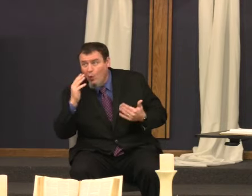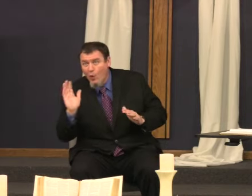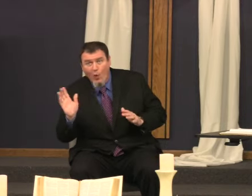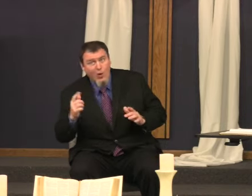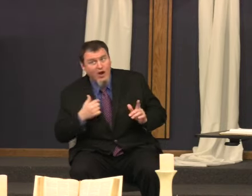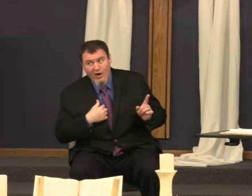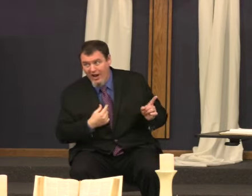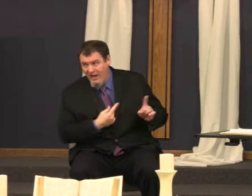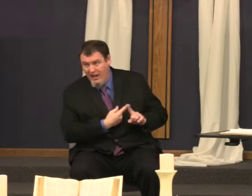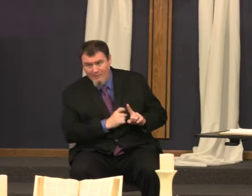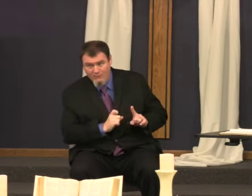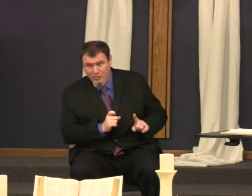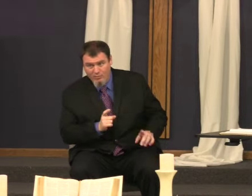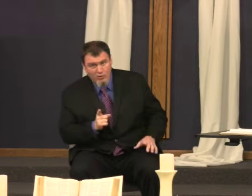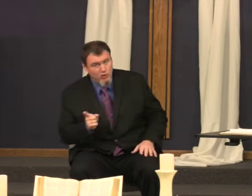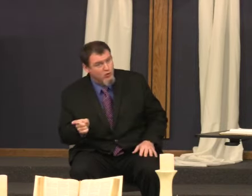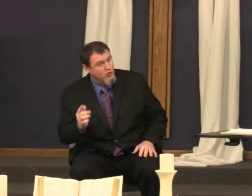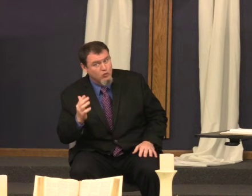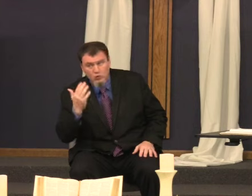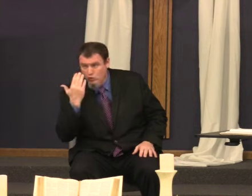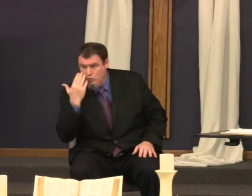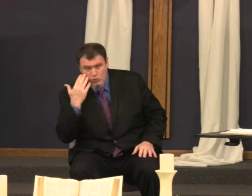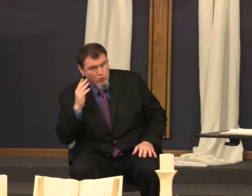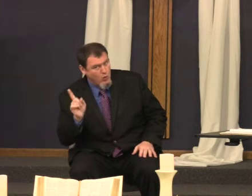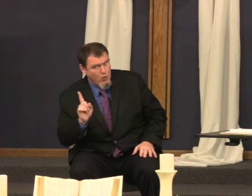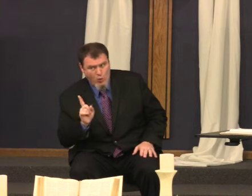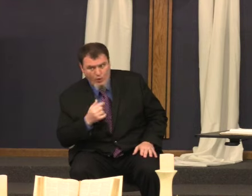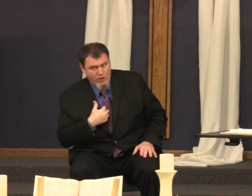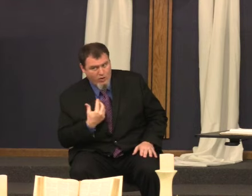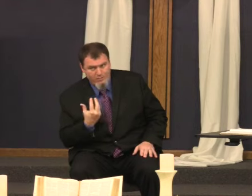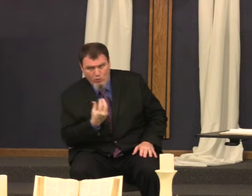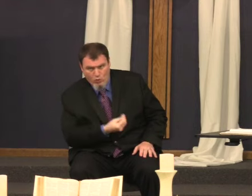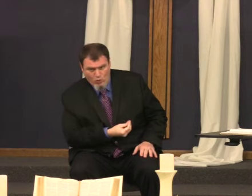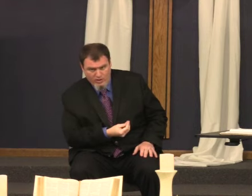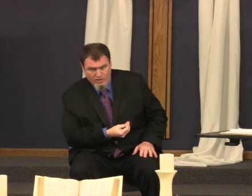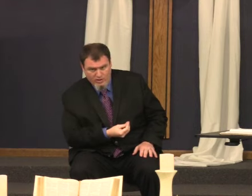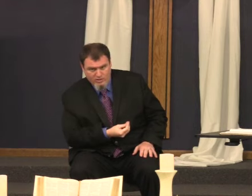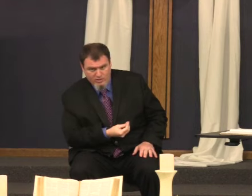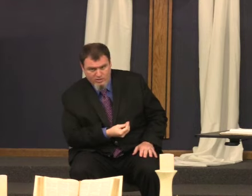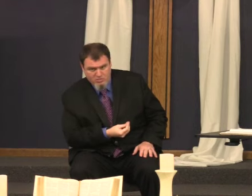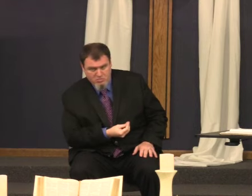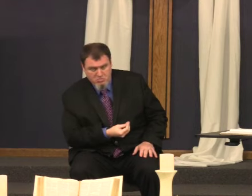But you don't know where I came from. And you don't know where I'm going.